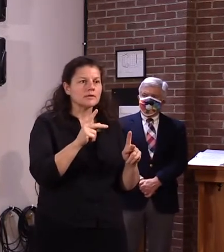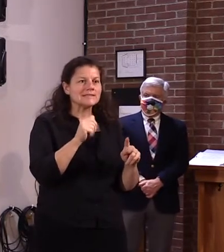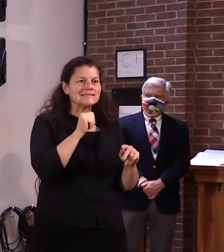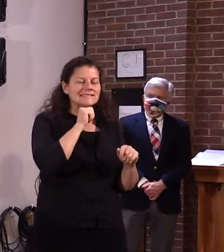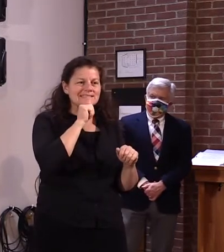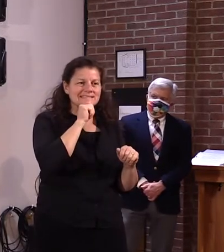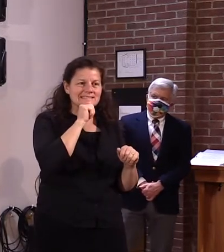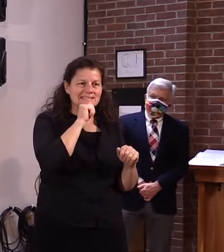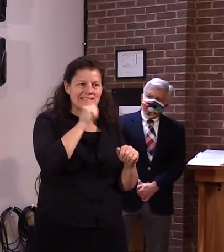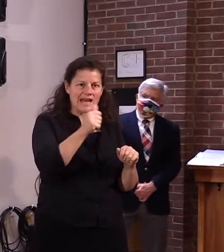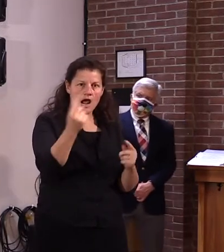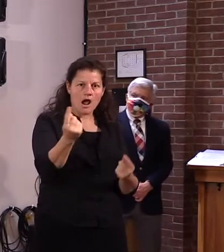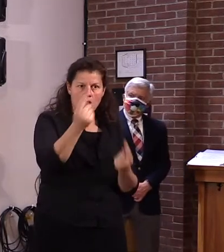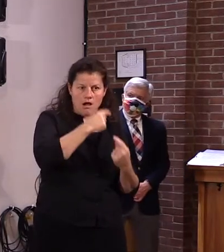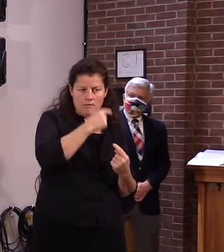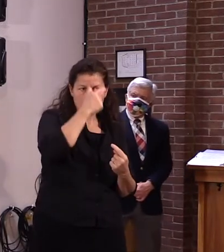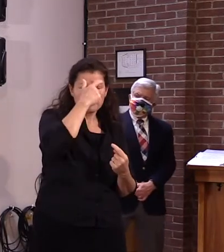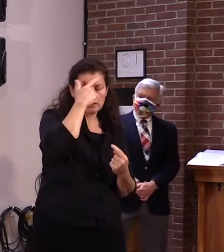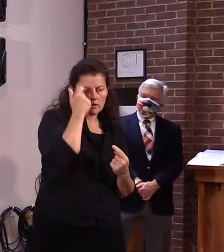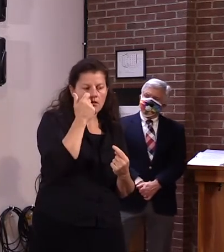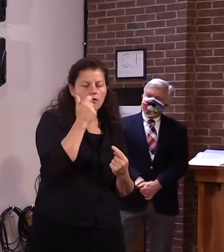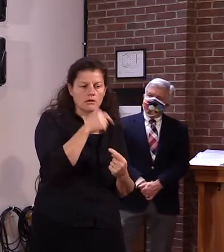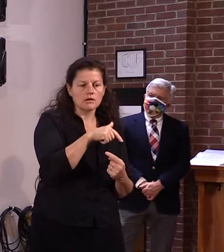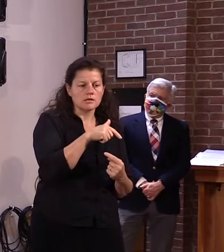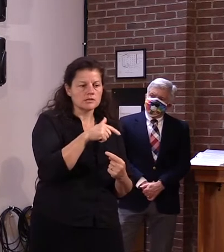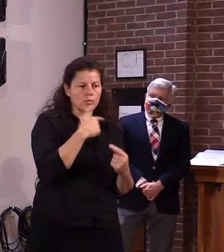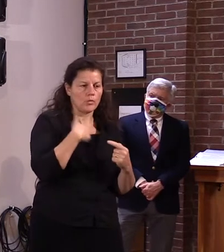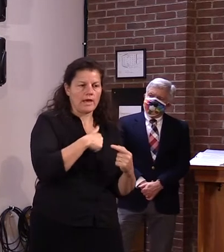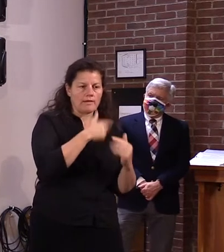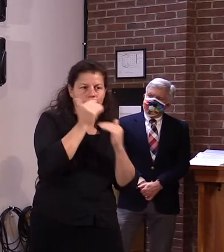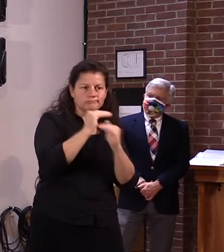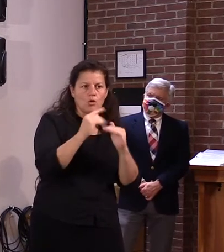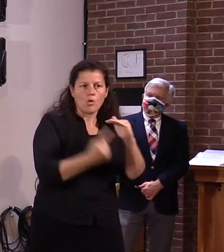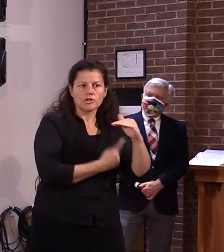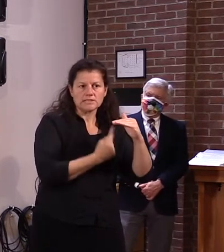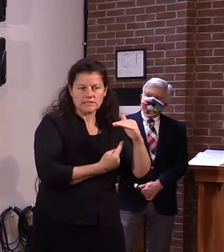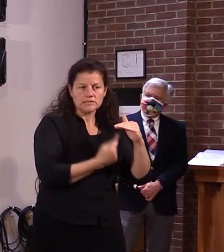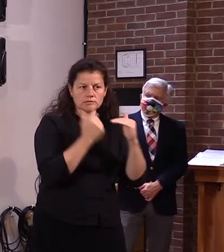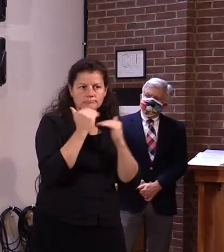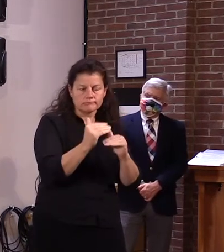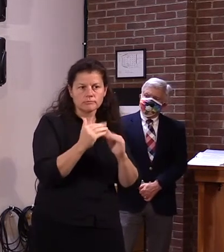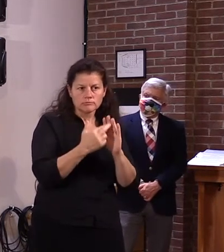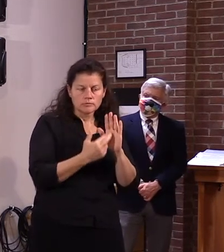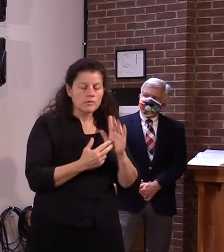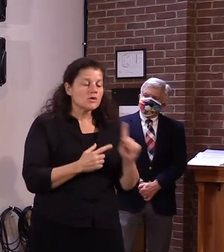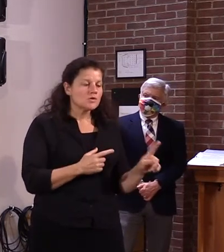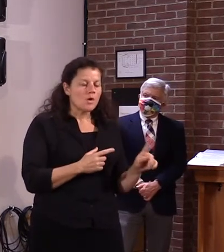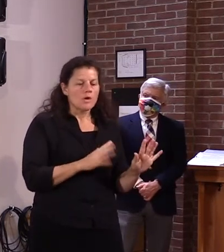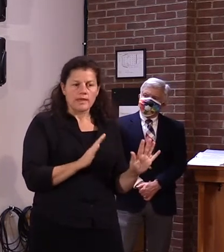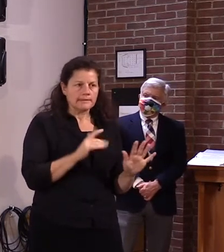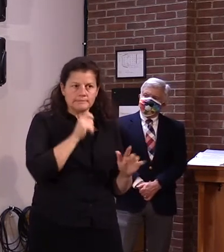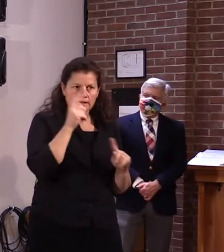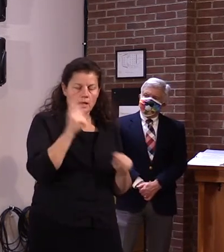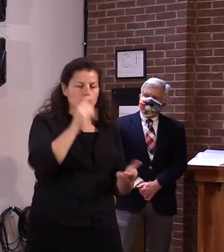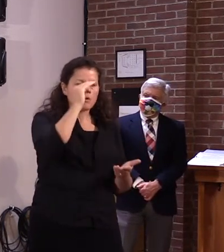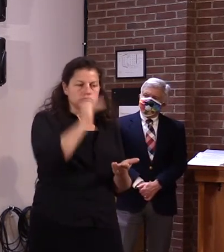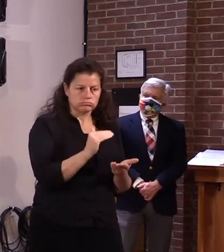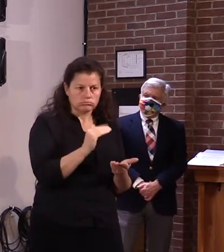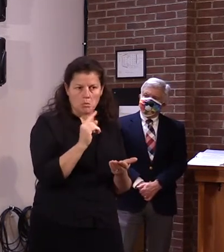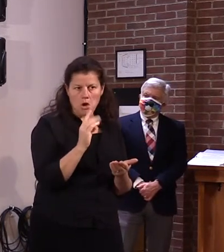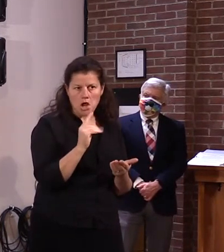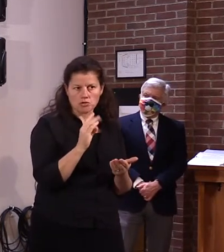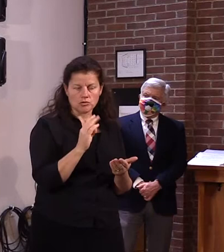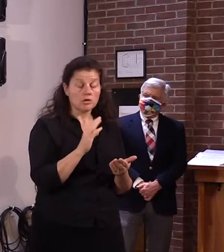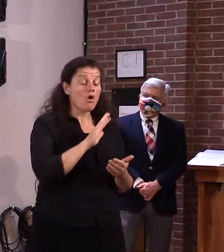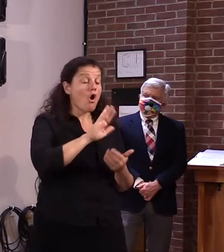of our quarantine requirements and travel restrictions. So it was reduced in size as a result of that. All